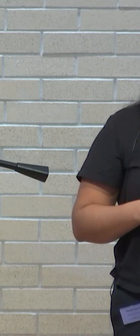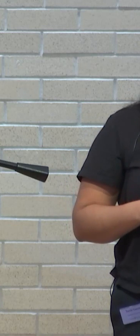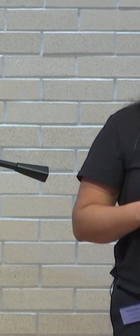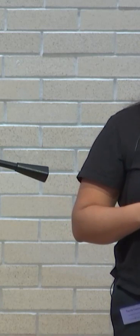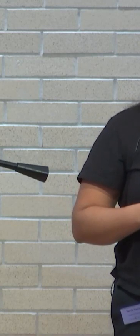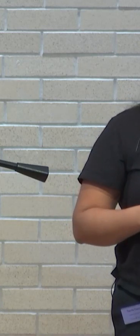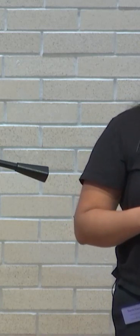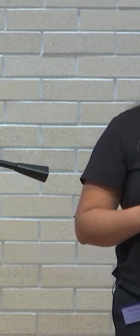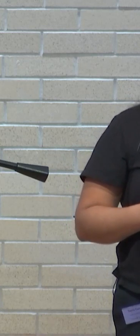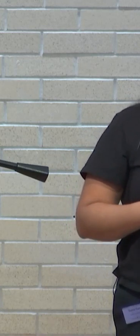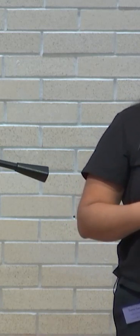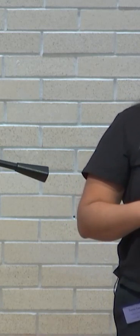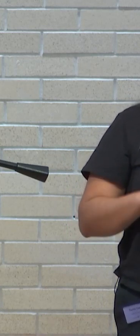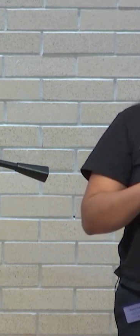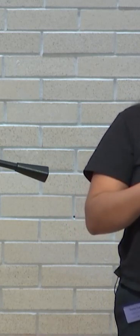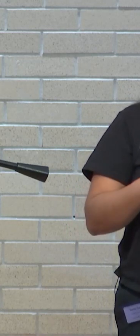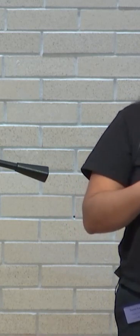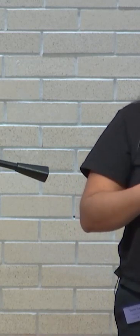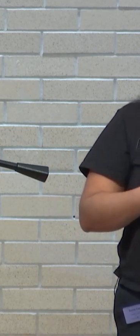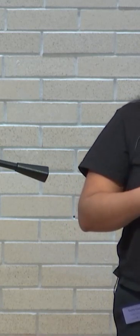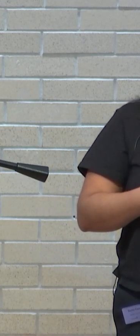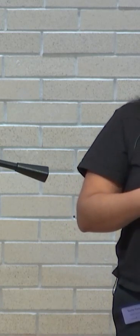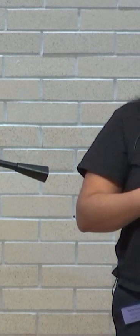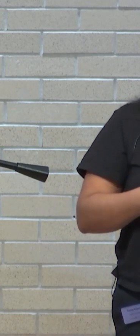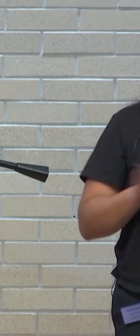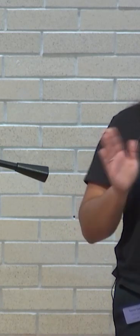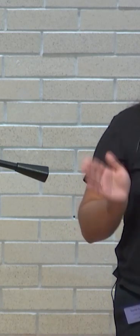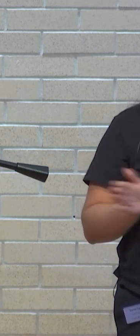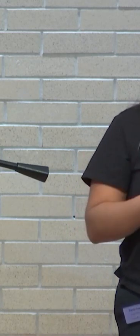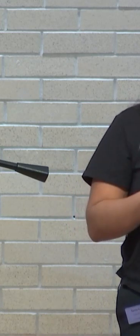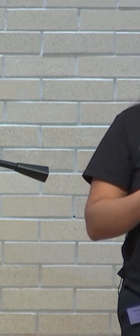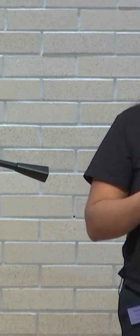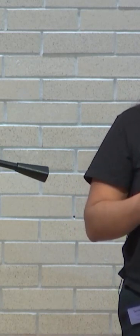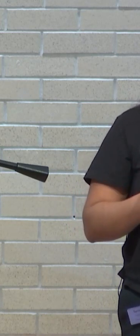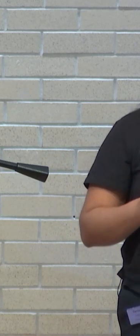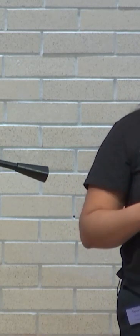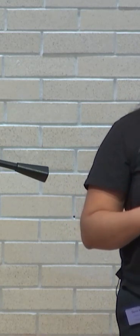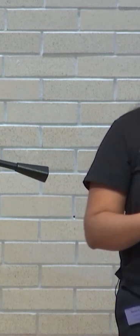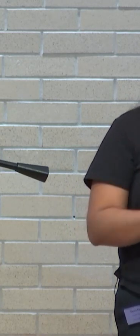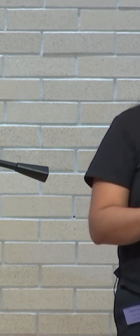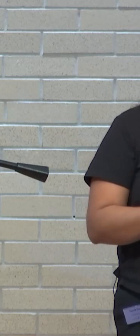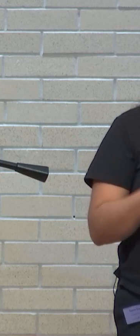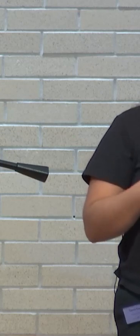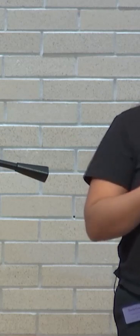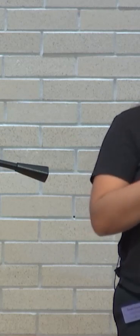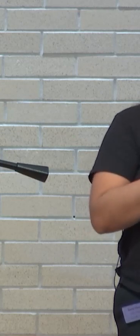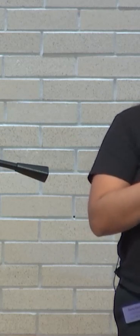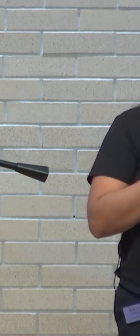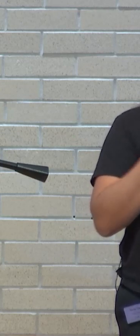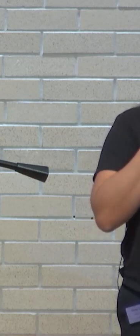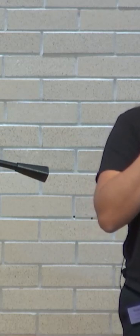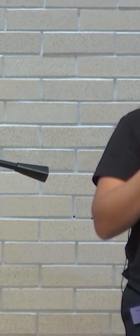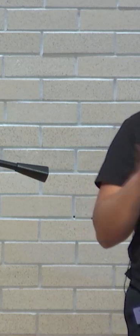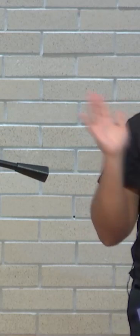this means I choose my own path and others do not get to decide for me who I become. Thank you.